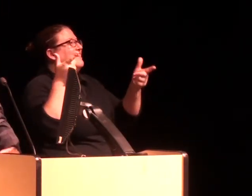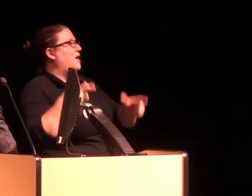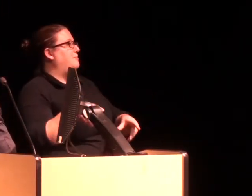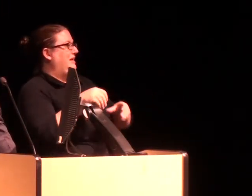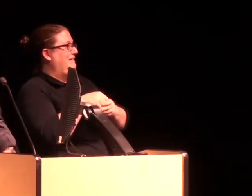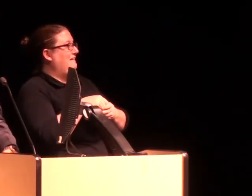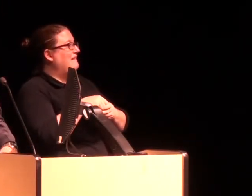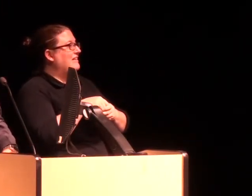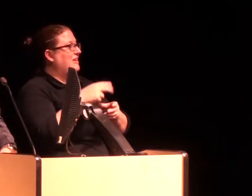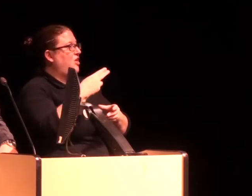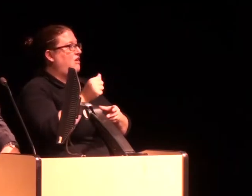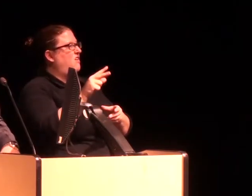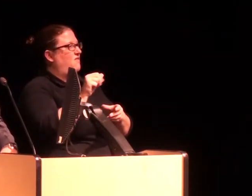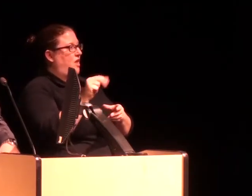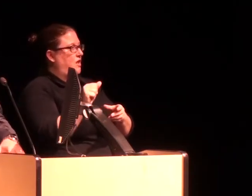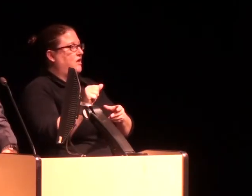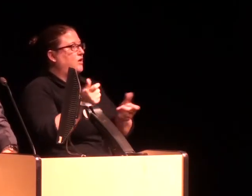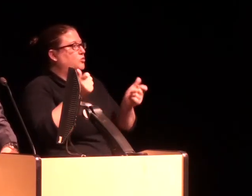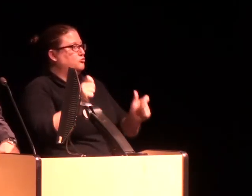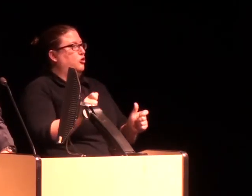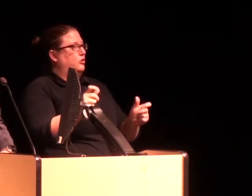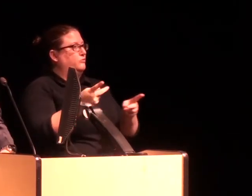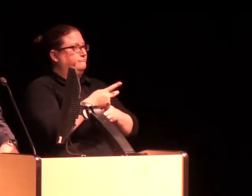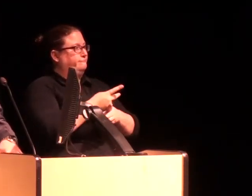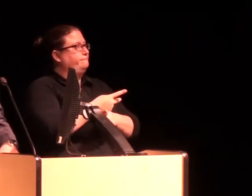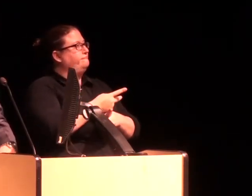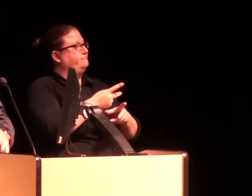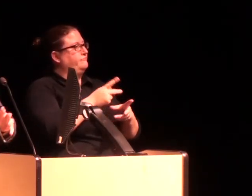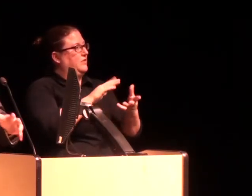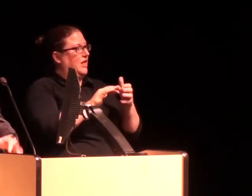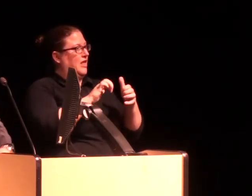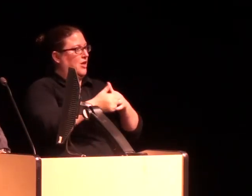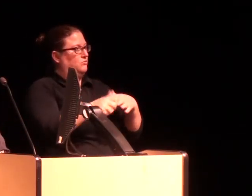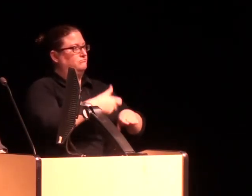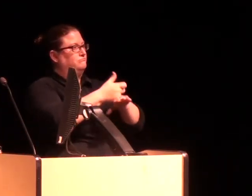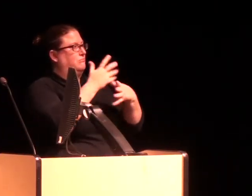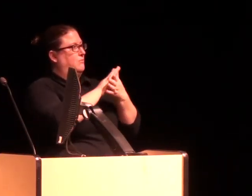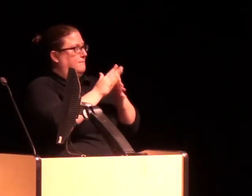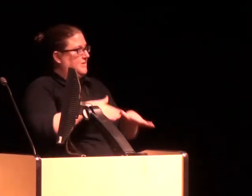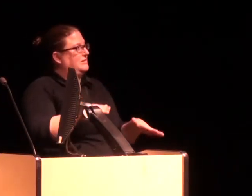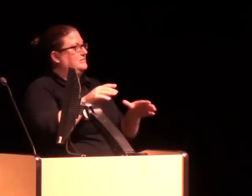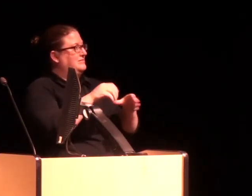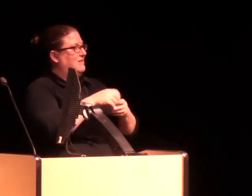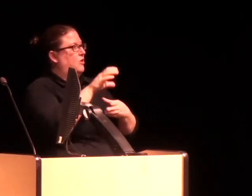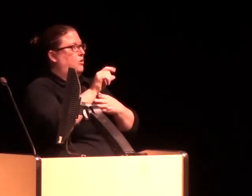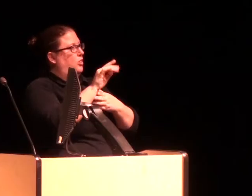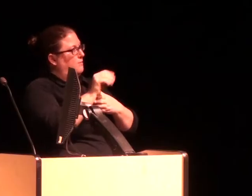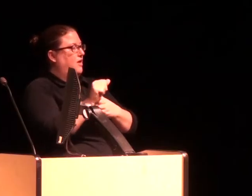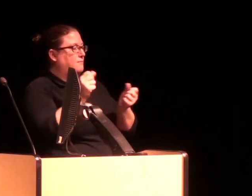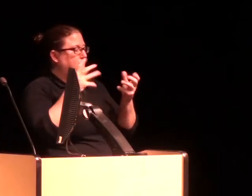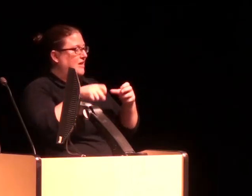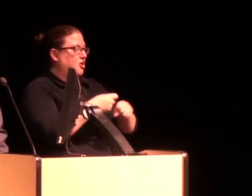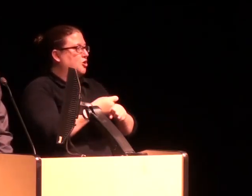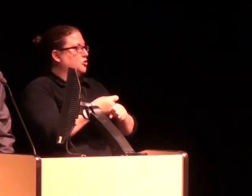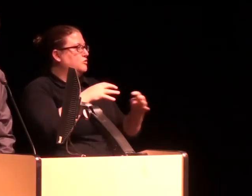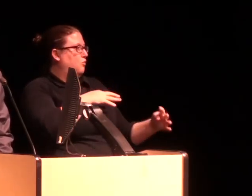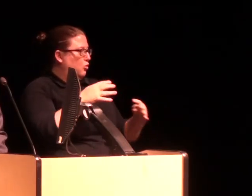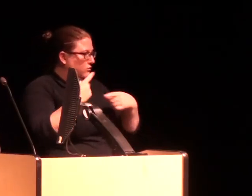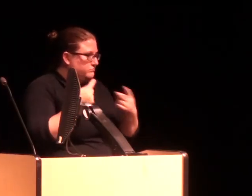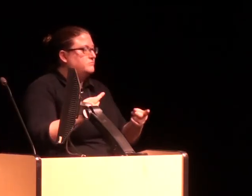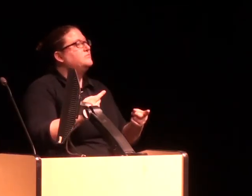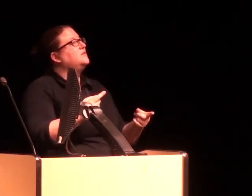hosting that important meeting. We are trying to find the peace in Colombia after all these years of war. This is